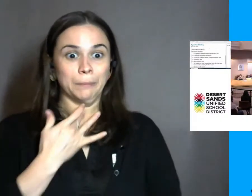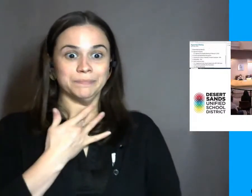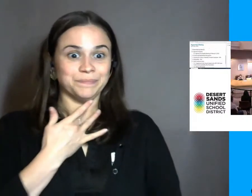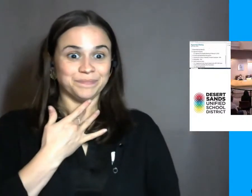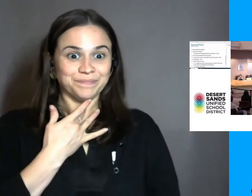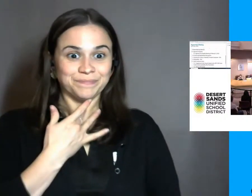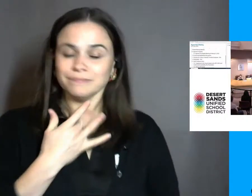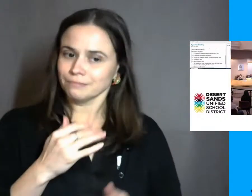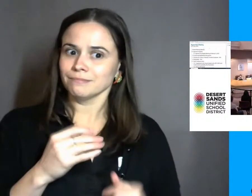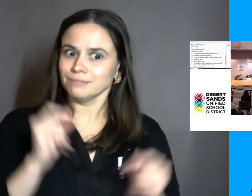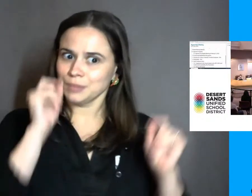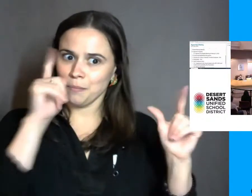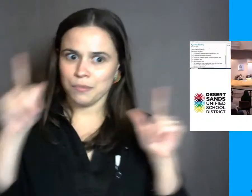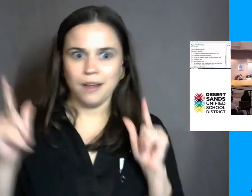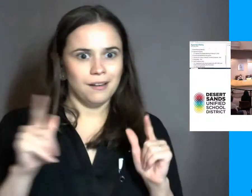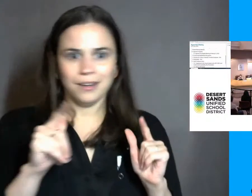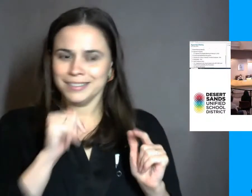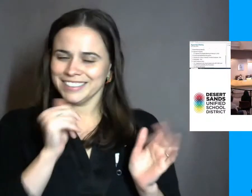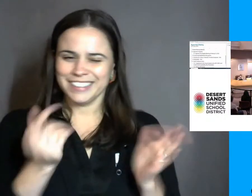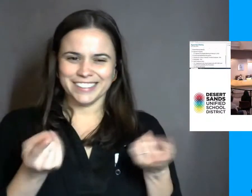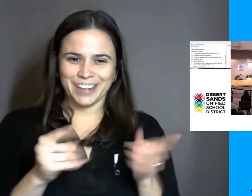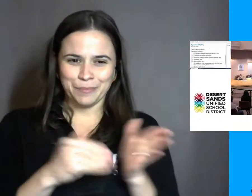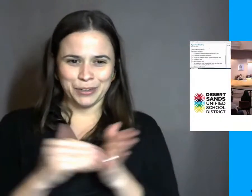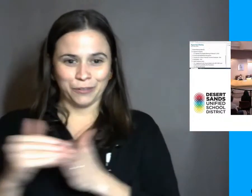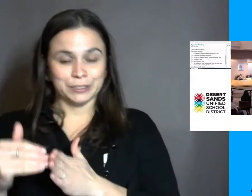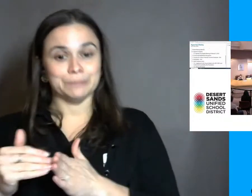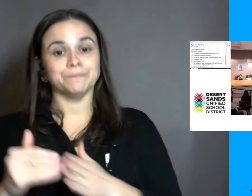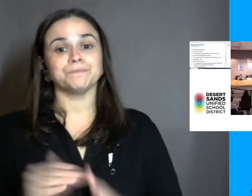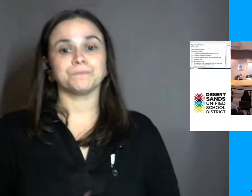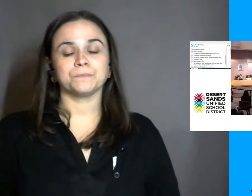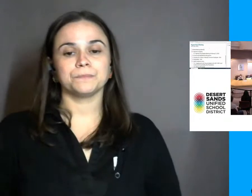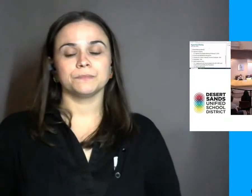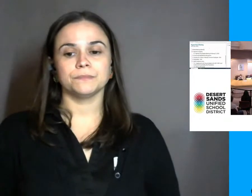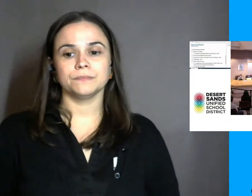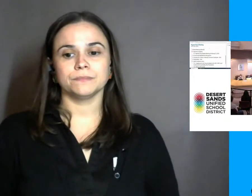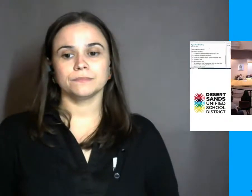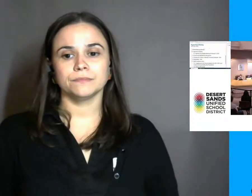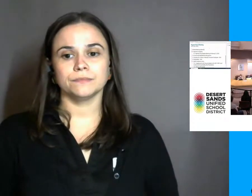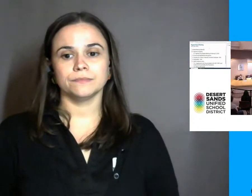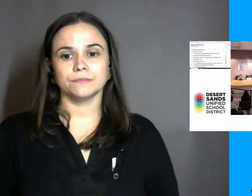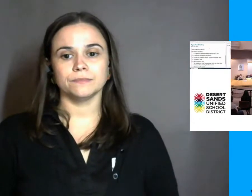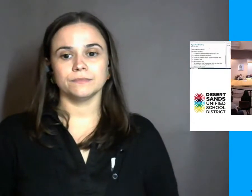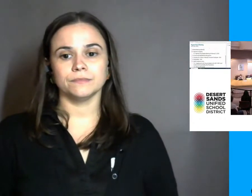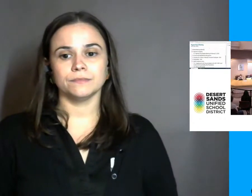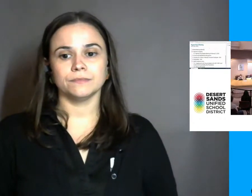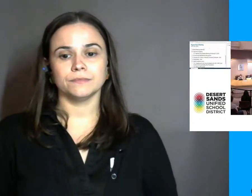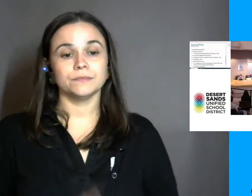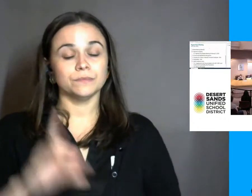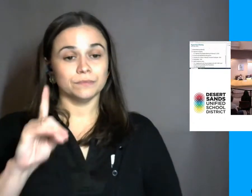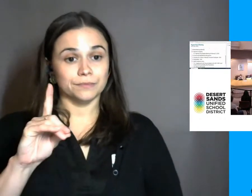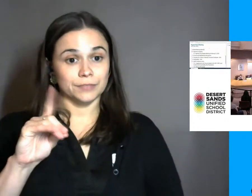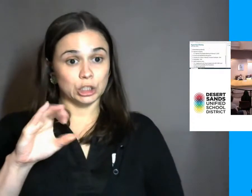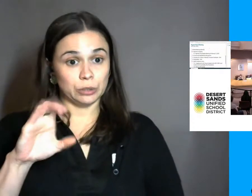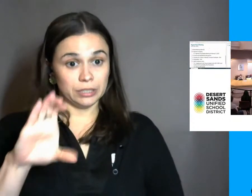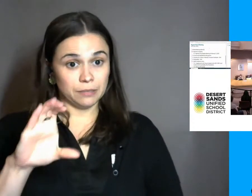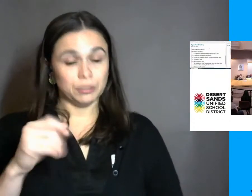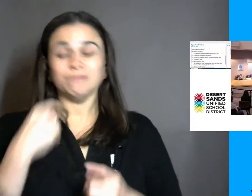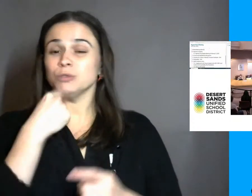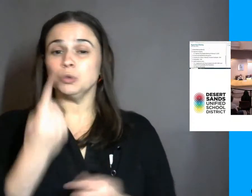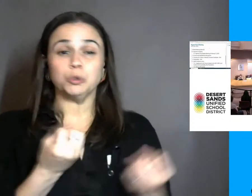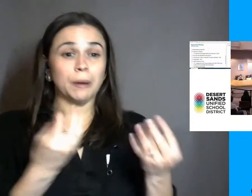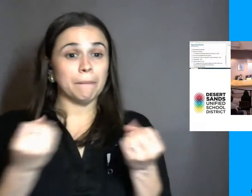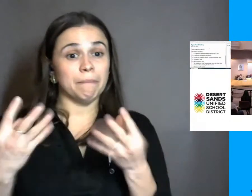day. In December, I told you about several DSUSD schools that